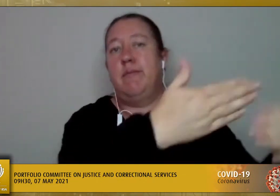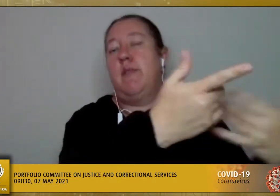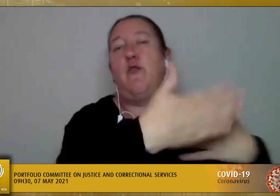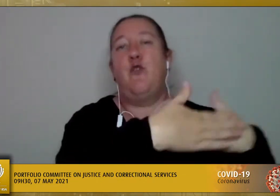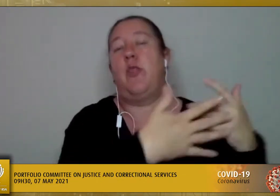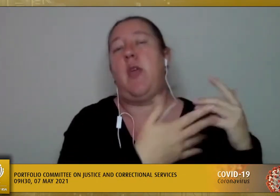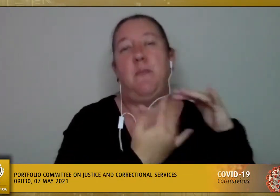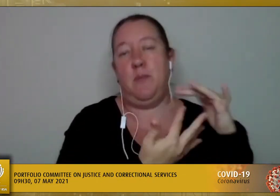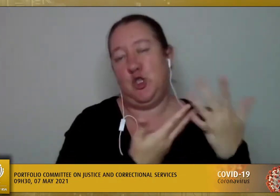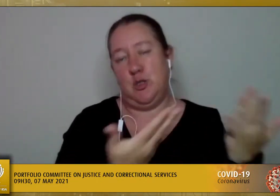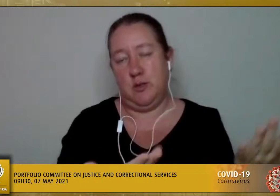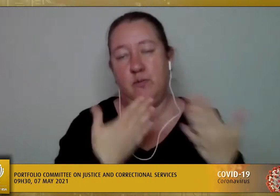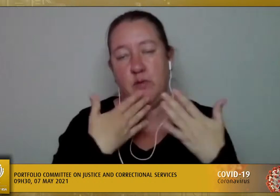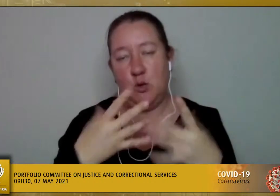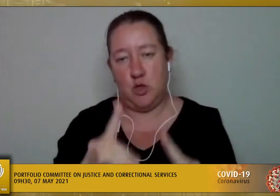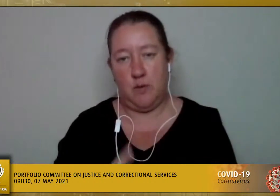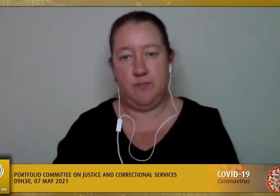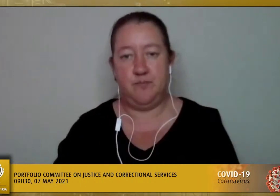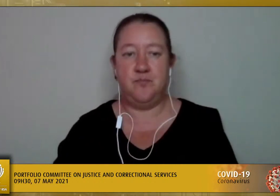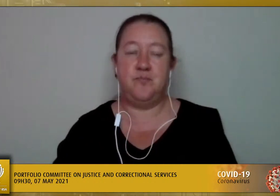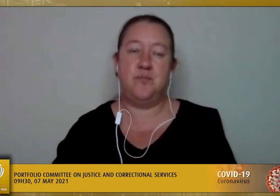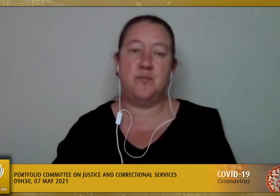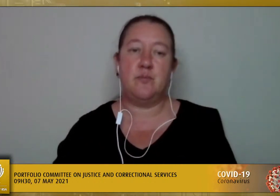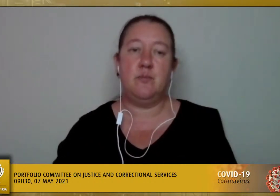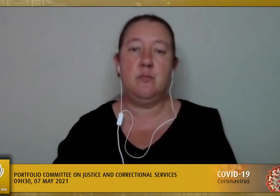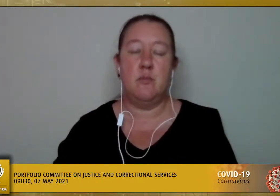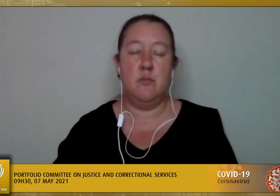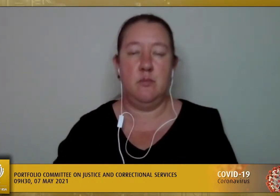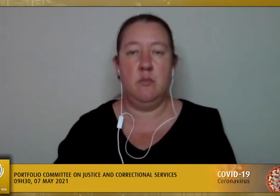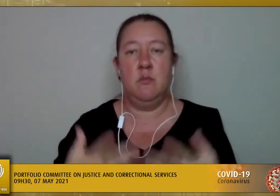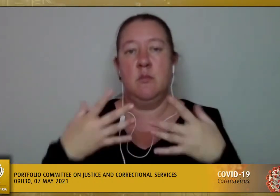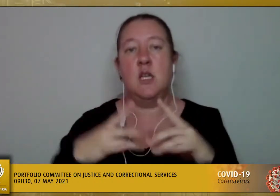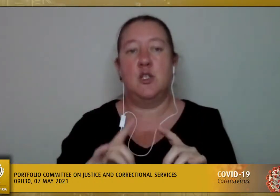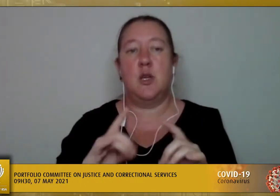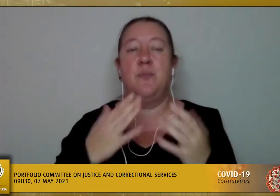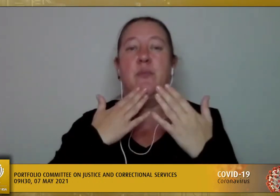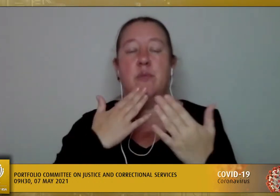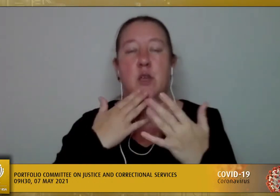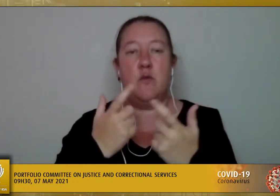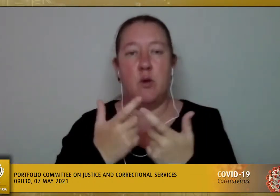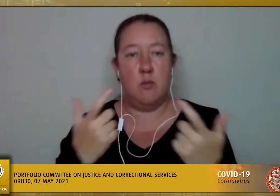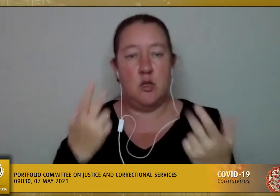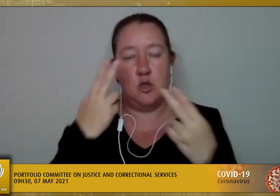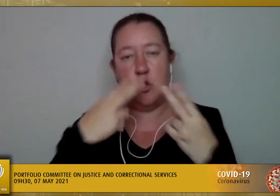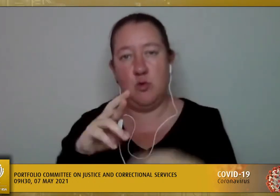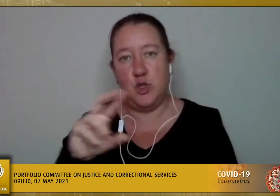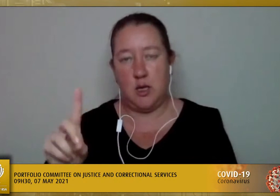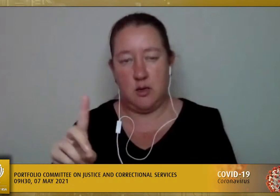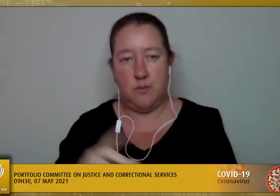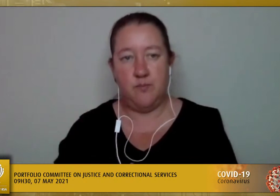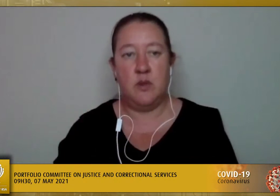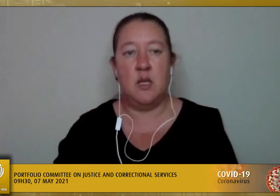Ambitions thank you very much thank you very much honorable janji